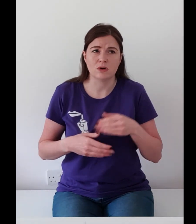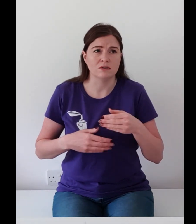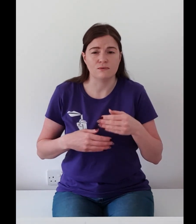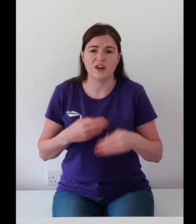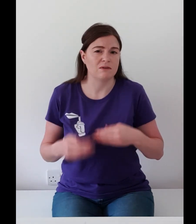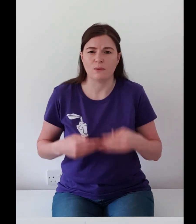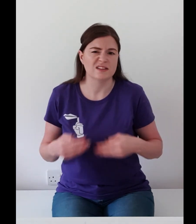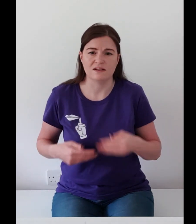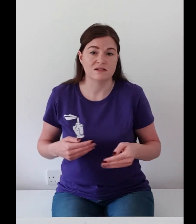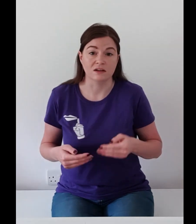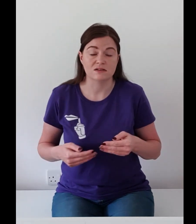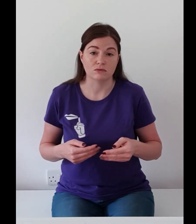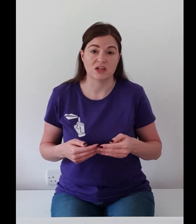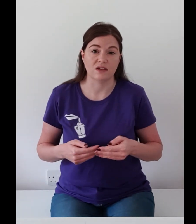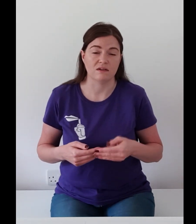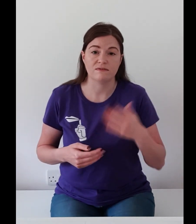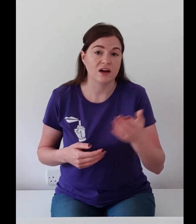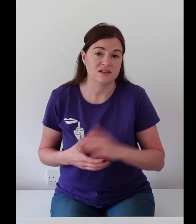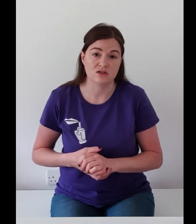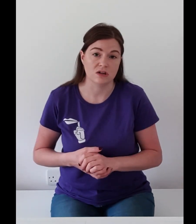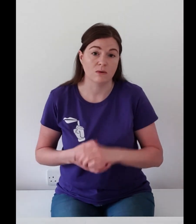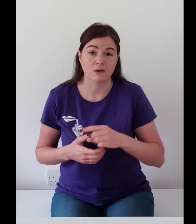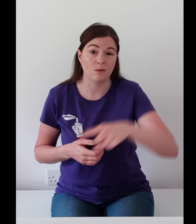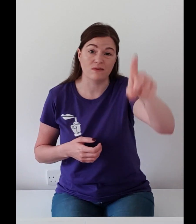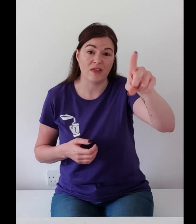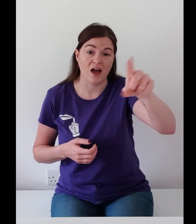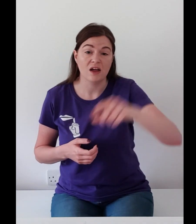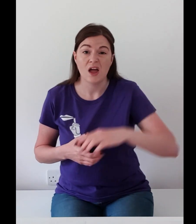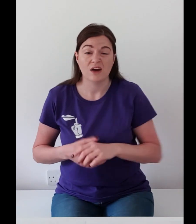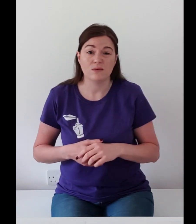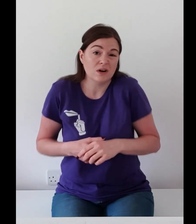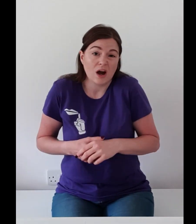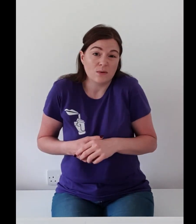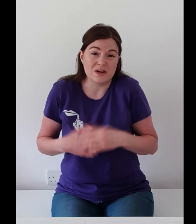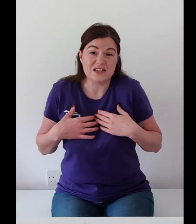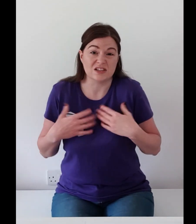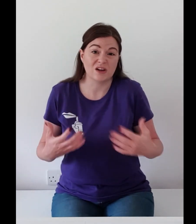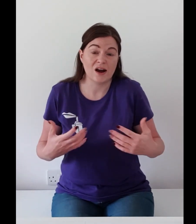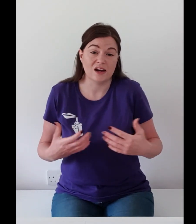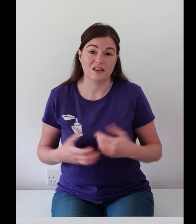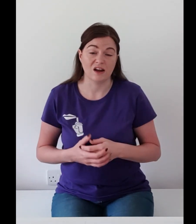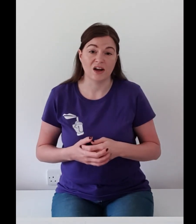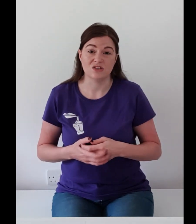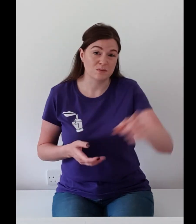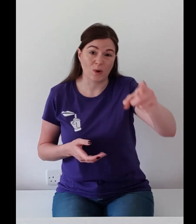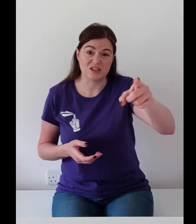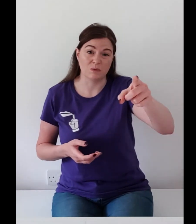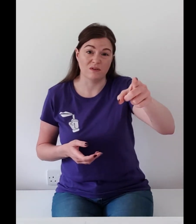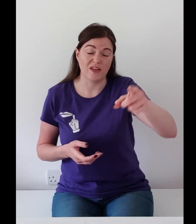can figure out a sentence altogether. If I said to you, oh, go over there, I don't need to sign anything. I can just point to over there